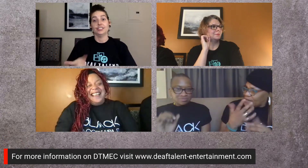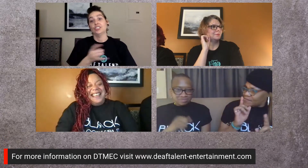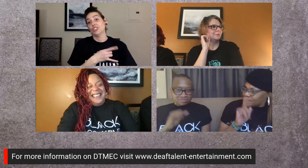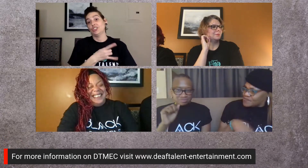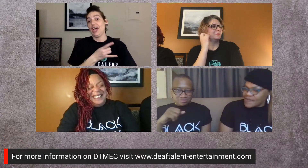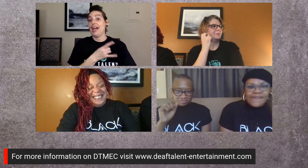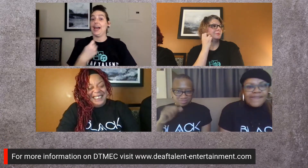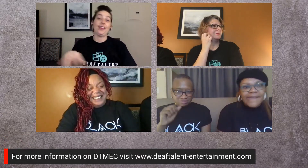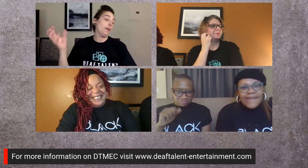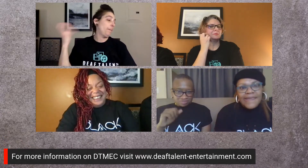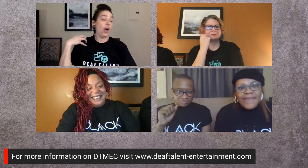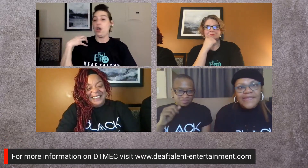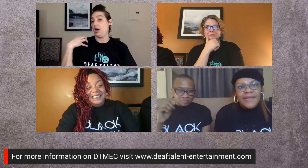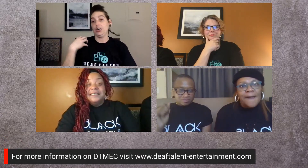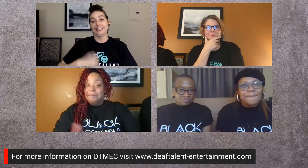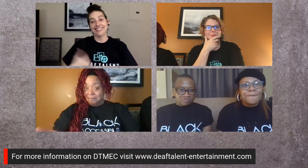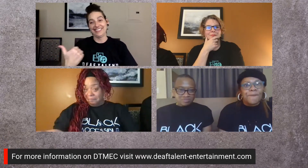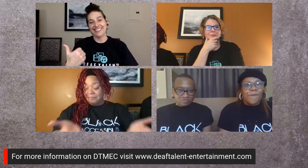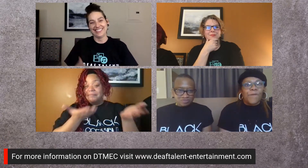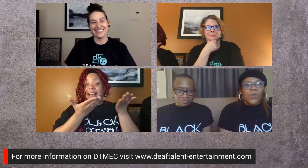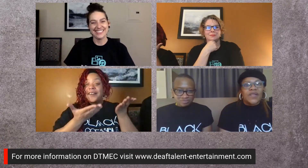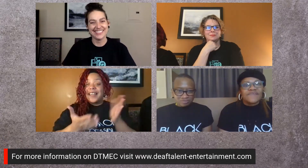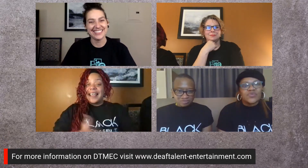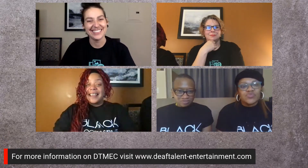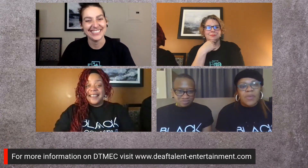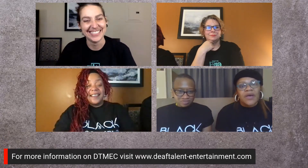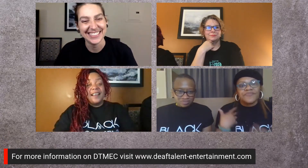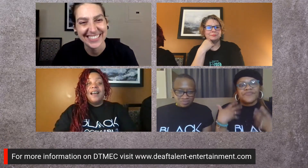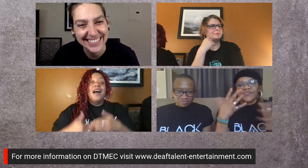Did somebody have a comment? Did we answer the question?